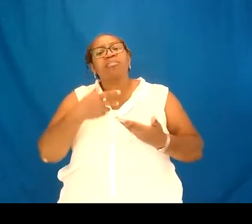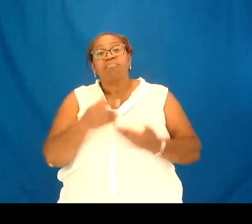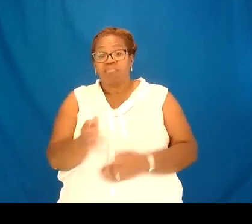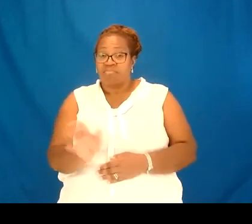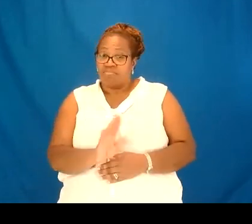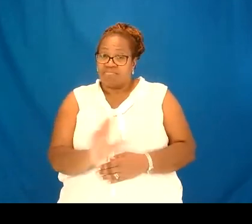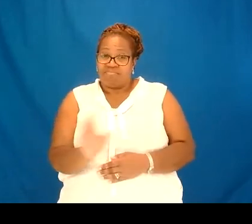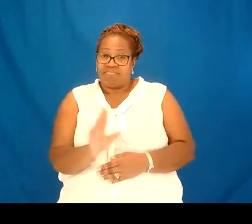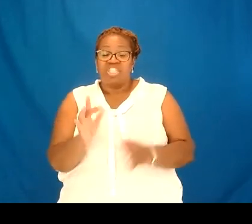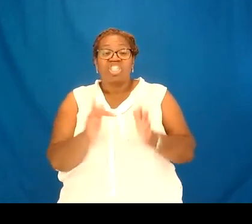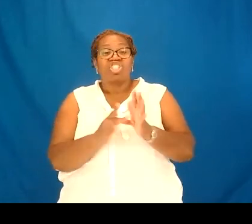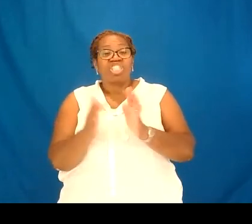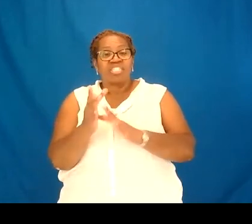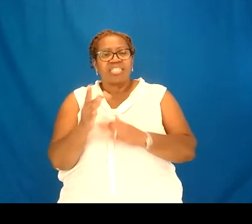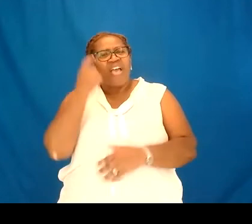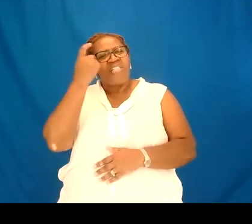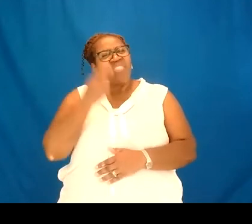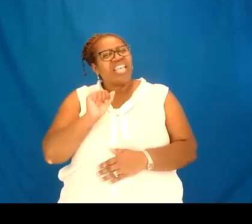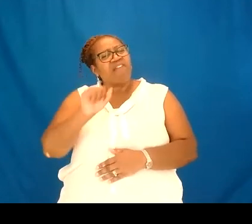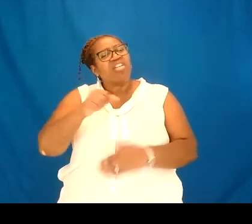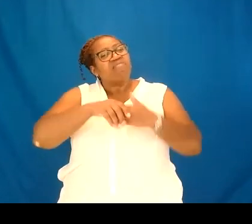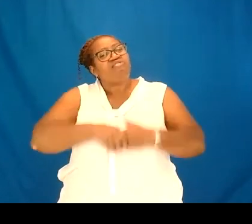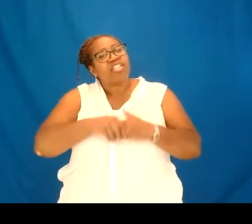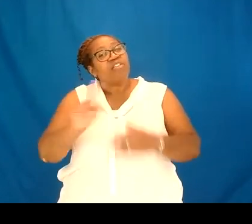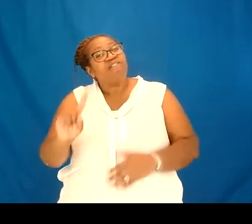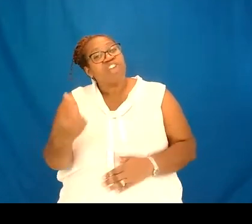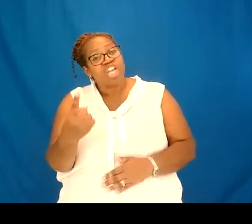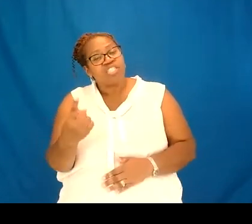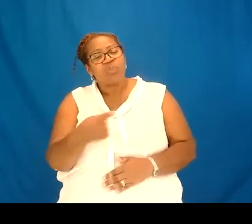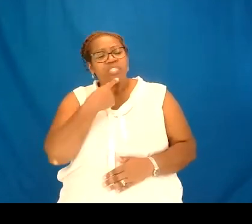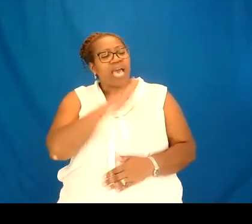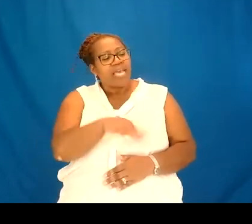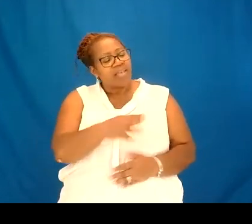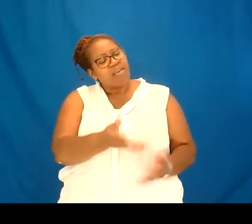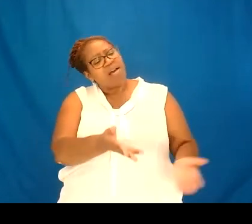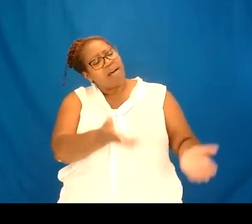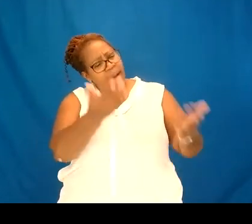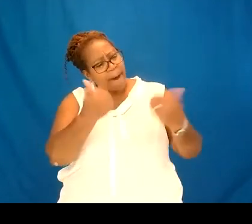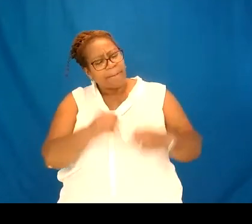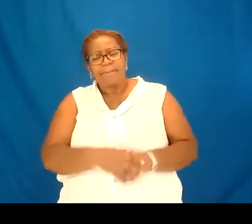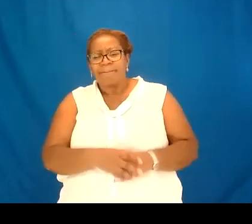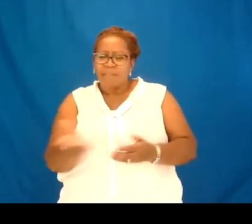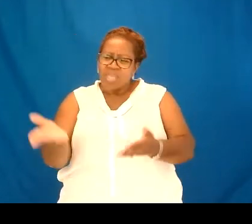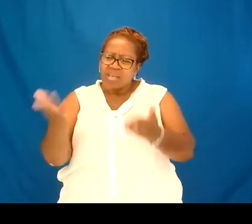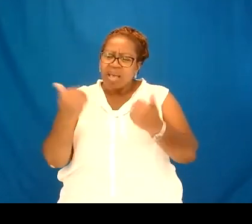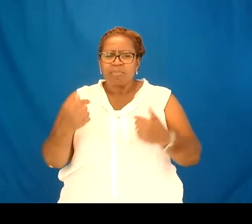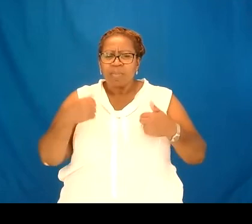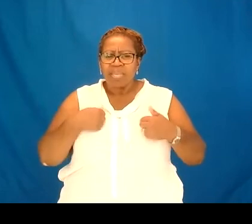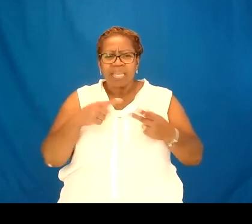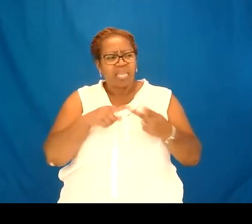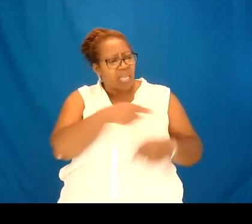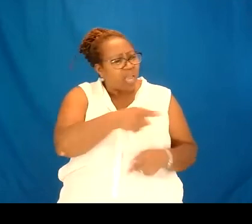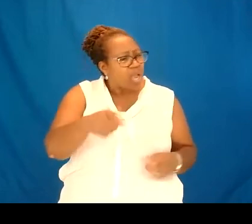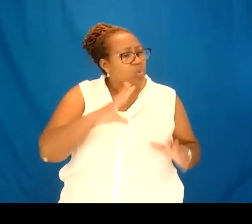Jesus thinking of his friends first and saying, come to me, all you who are tired, who